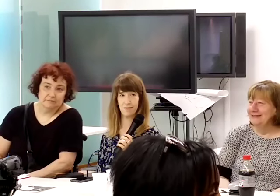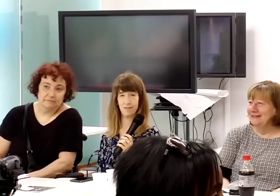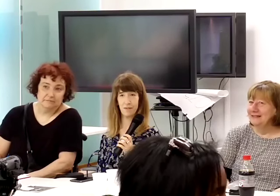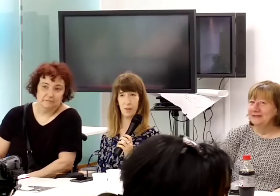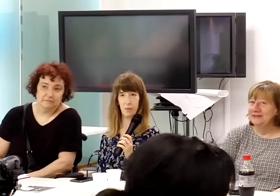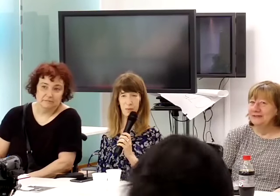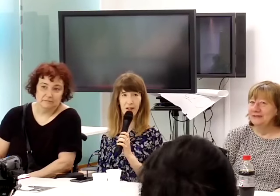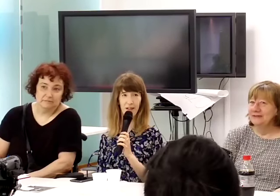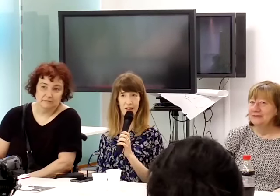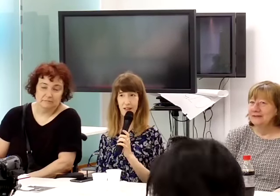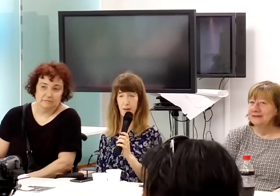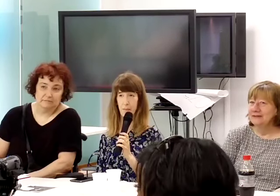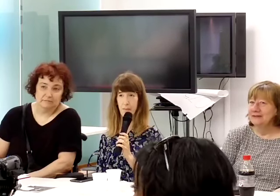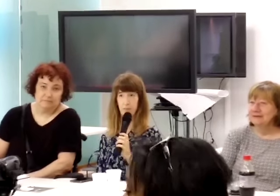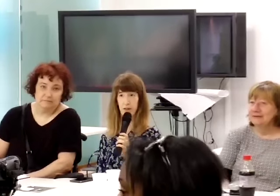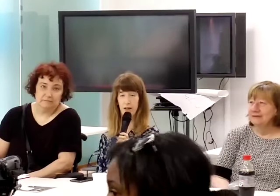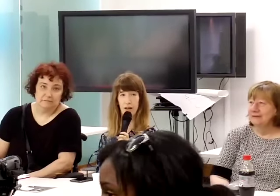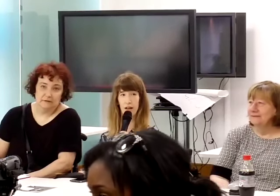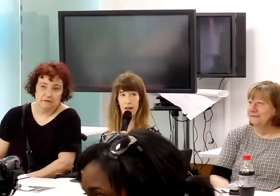Thank